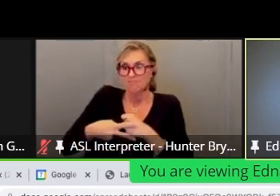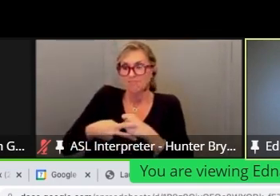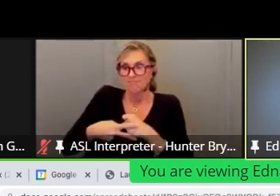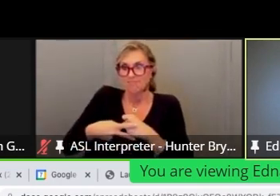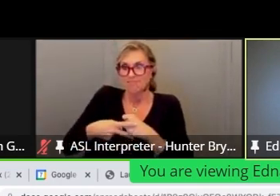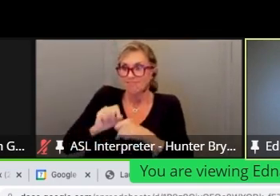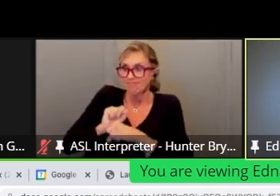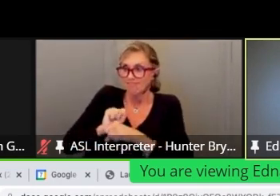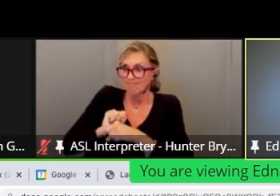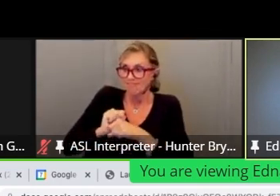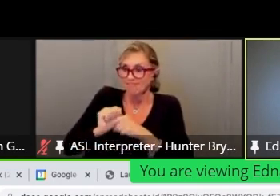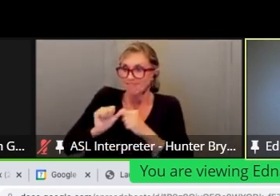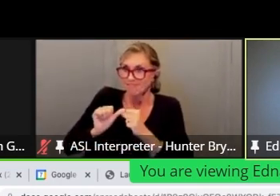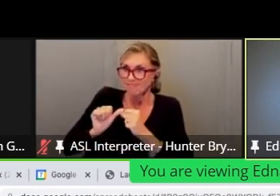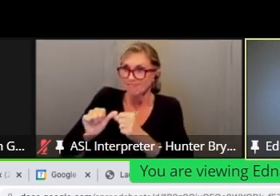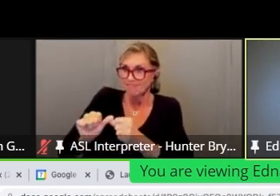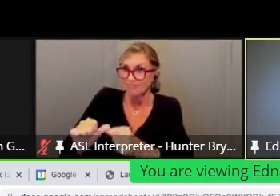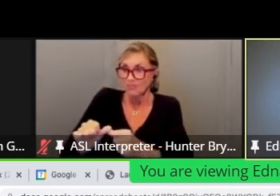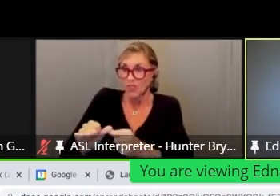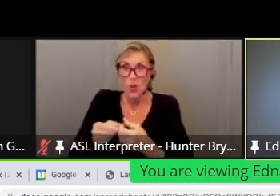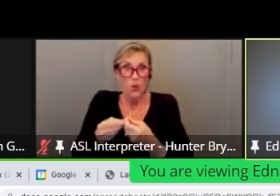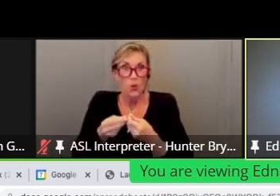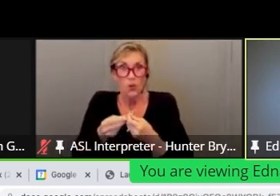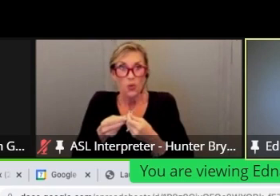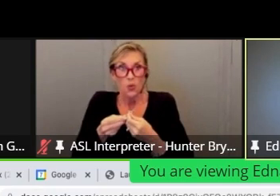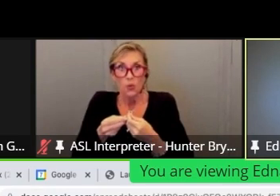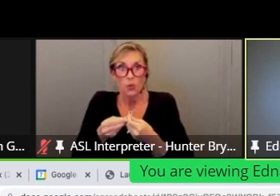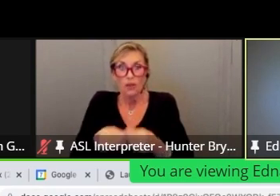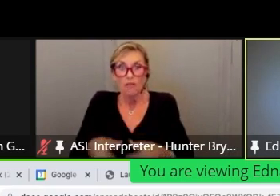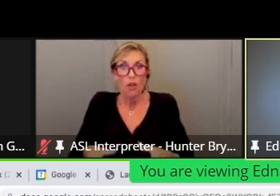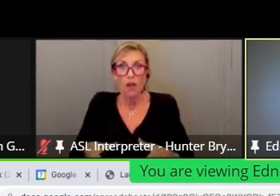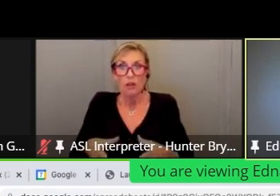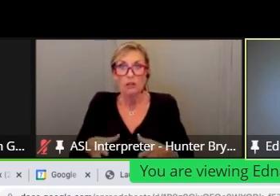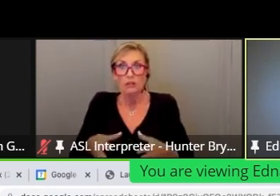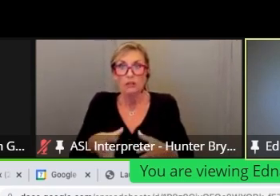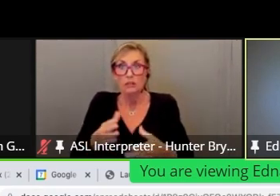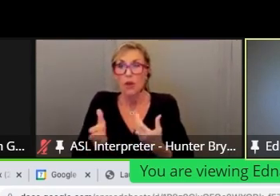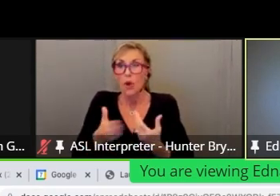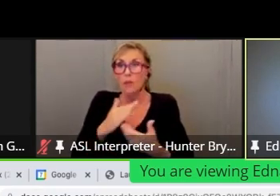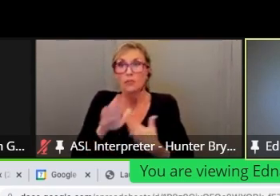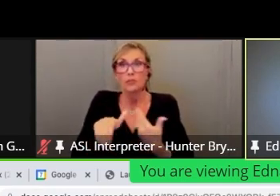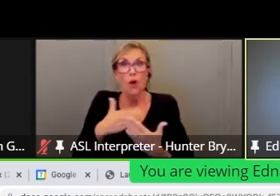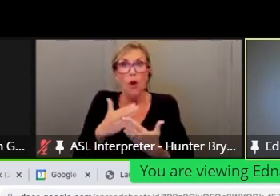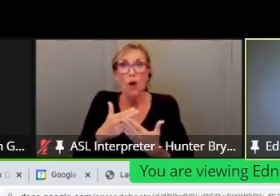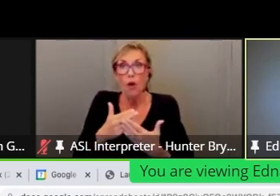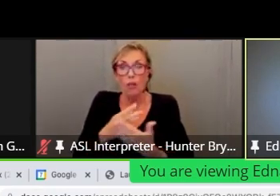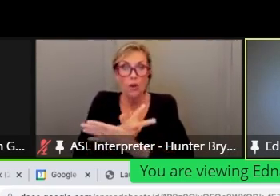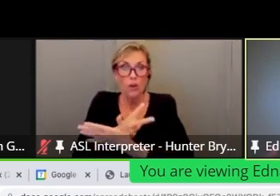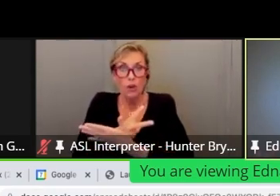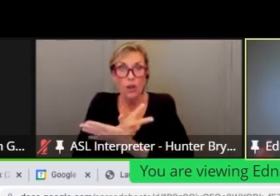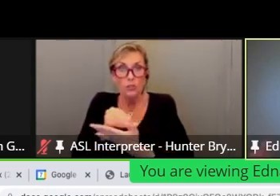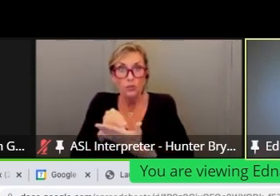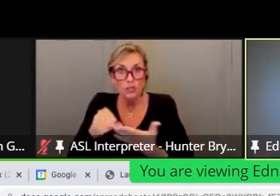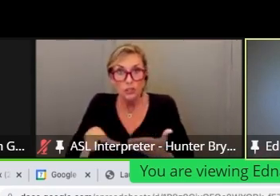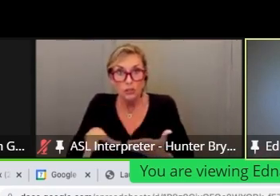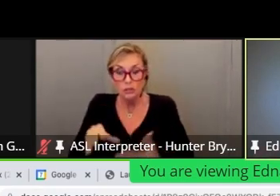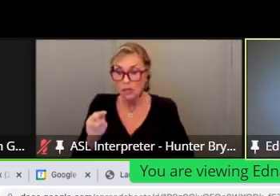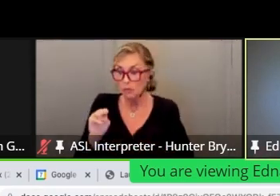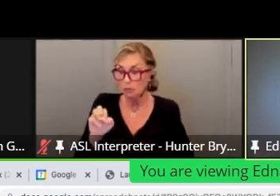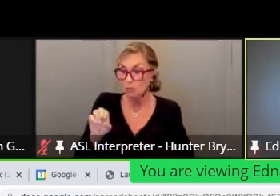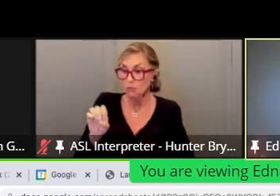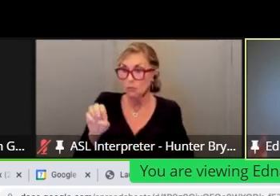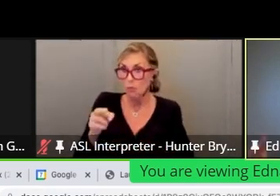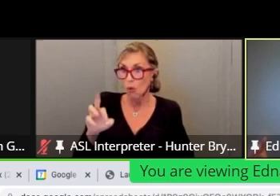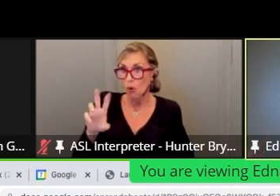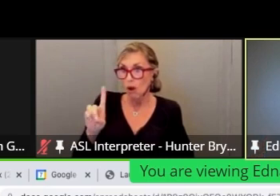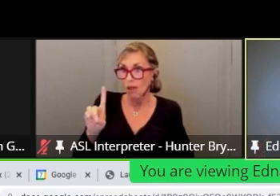we have lost almost all of our graduate students at Morehead State University. If we could create a program where